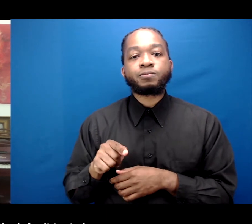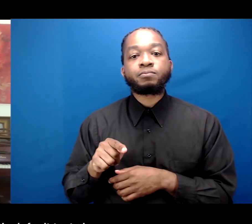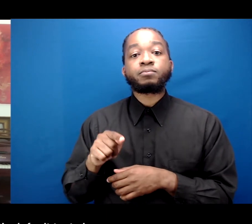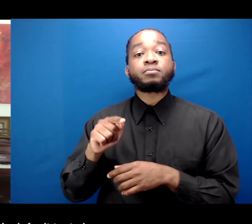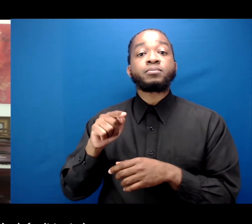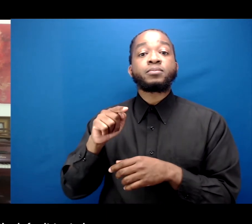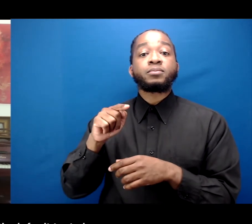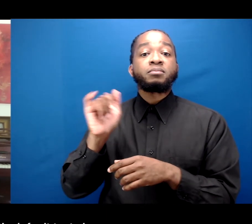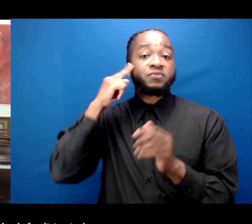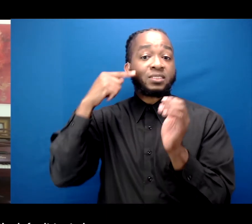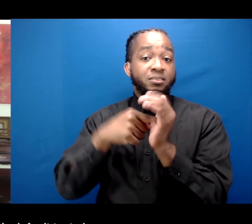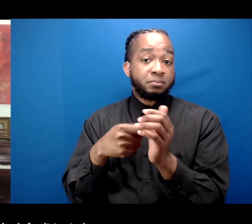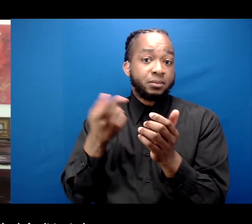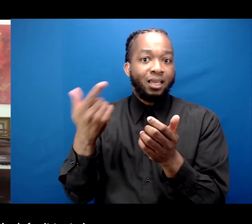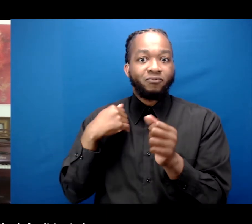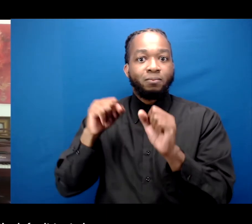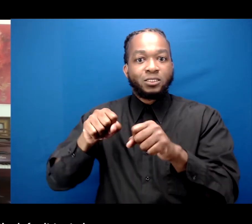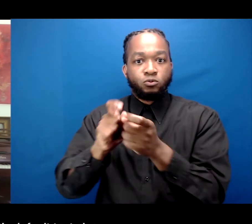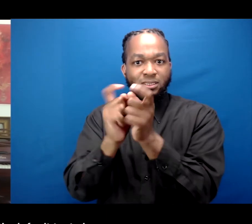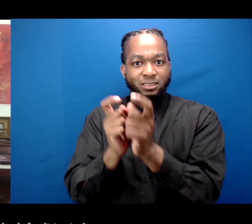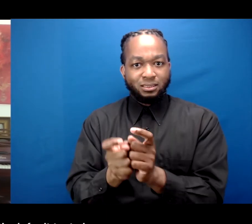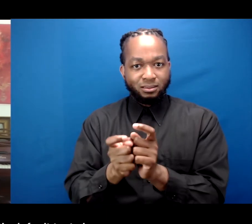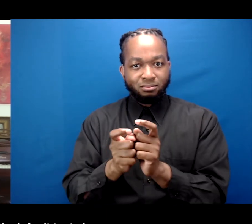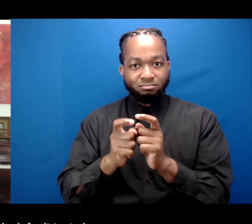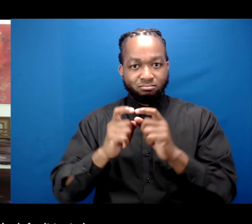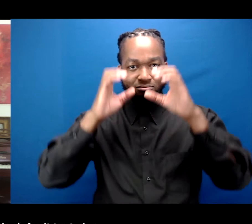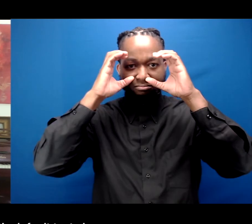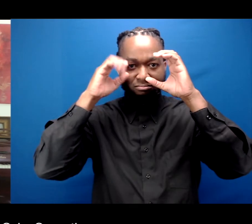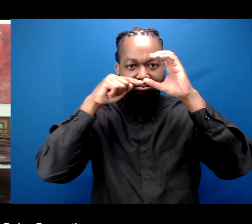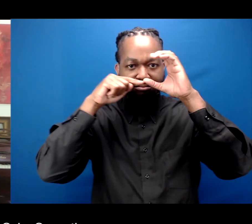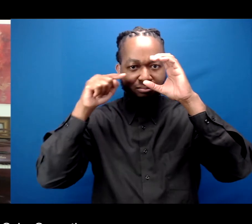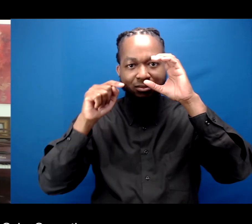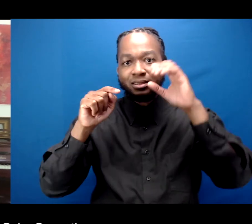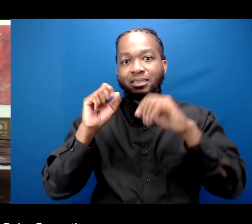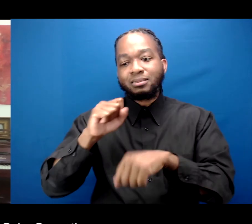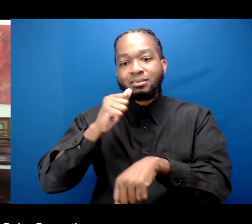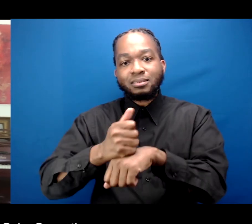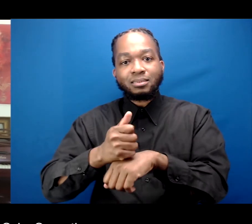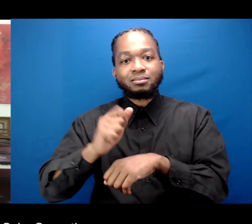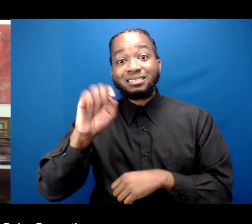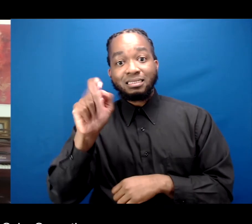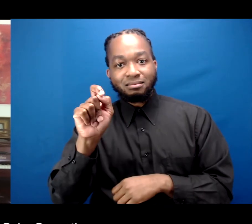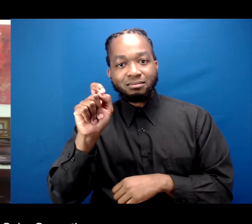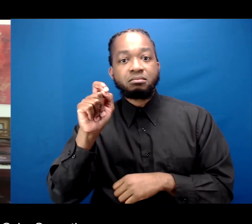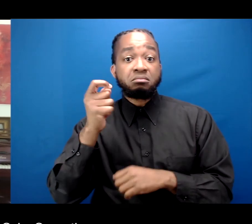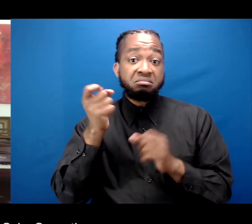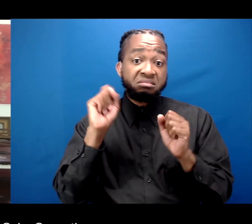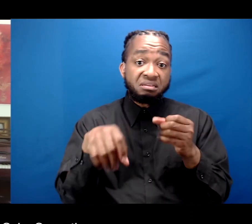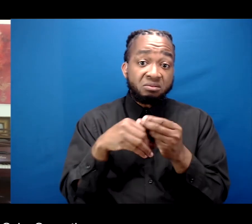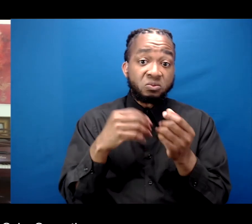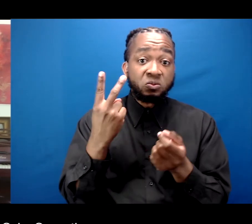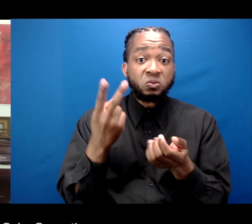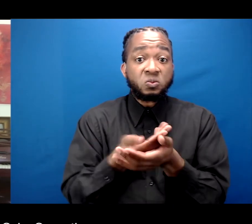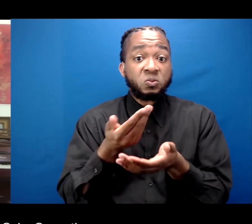change your headset's default text size. But we're adding 2 new features with version 30 as well. The first is color correction, which